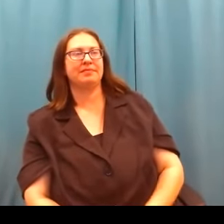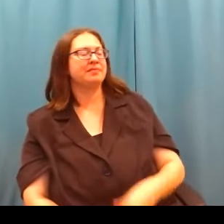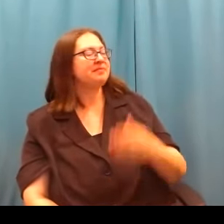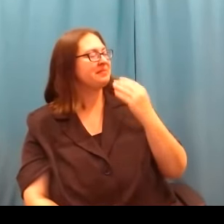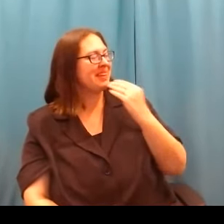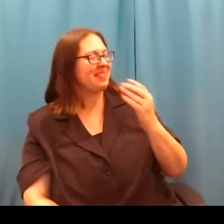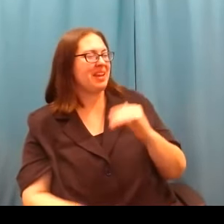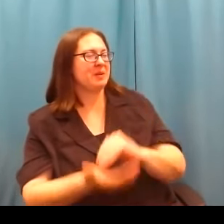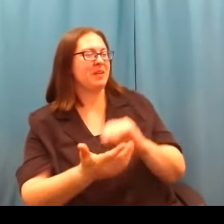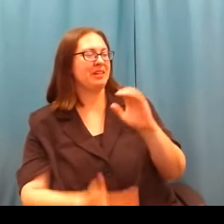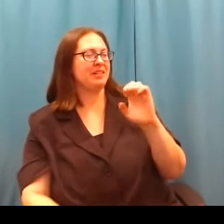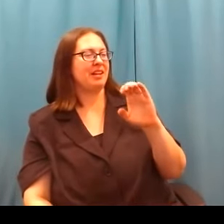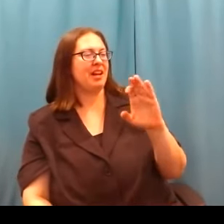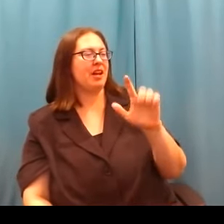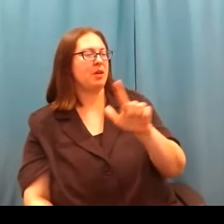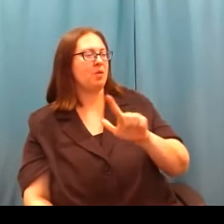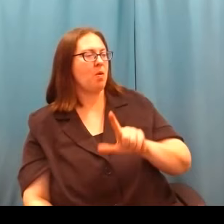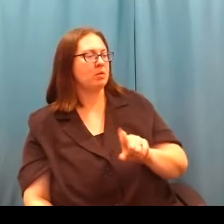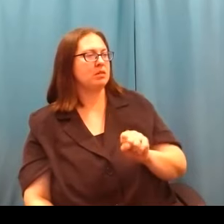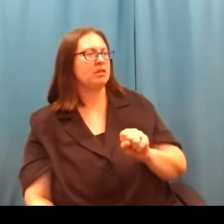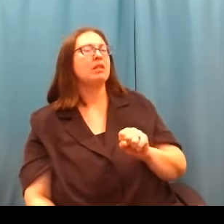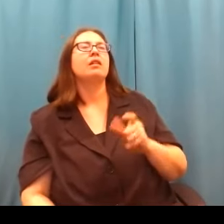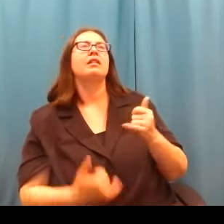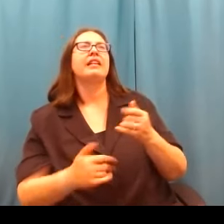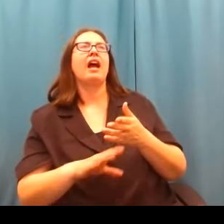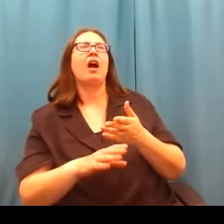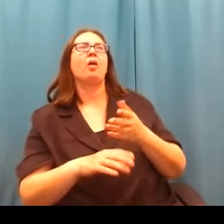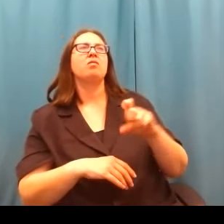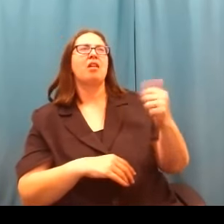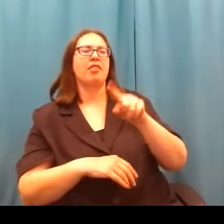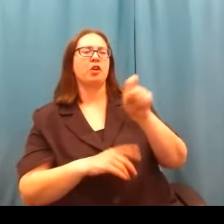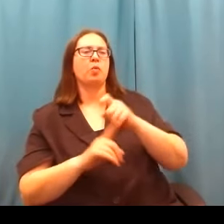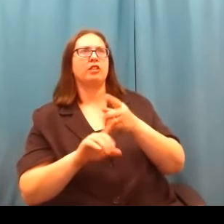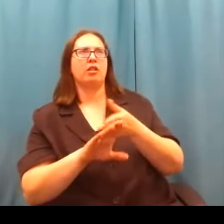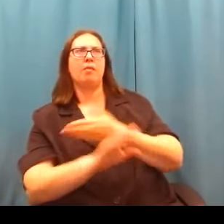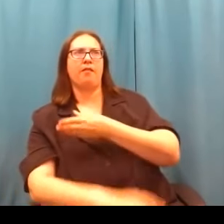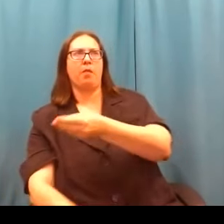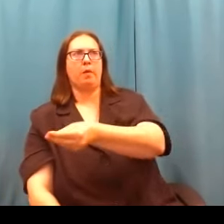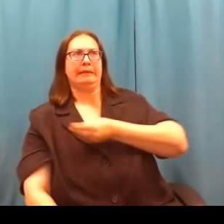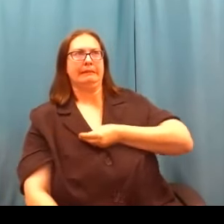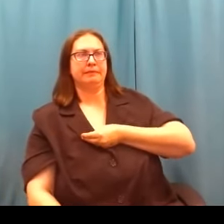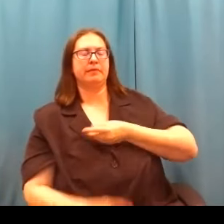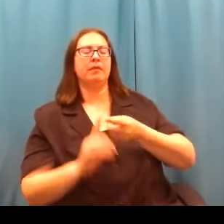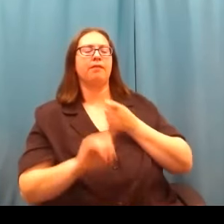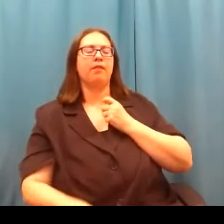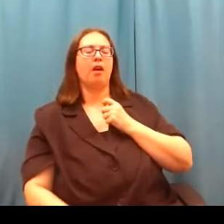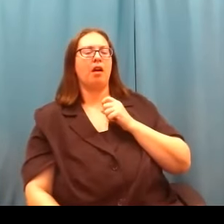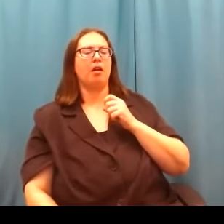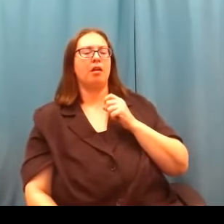Let's go to another pre-submitted question, still on COVID-19.